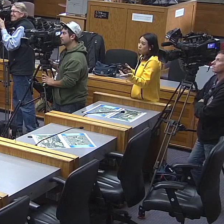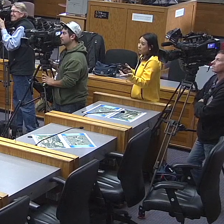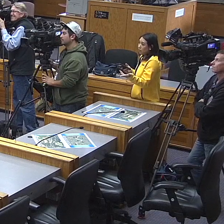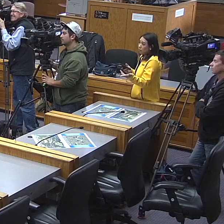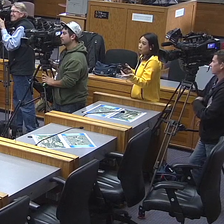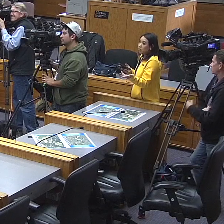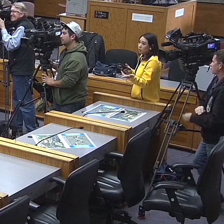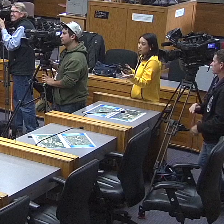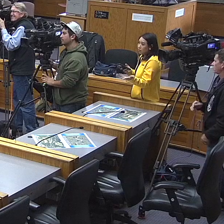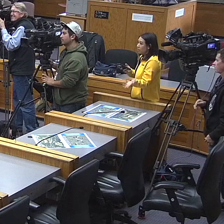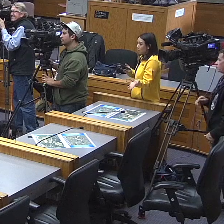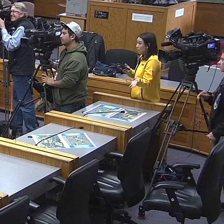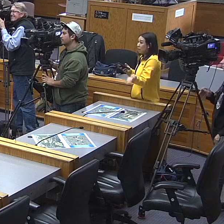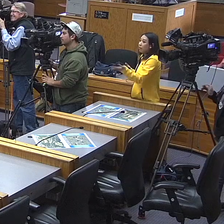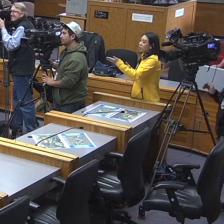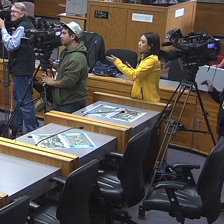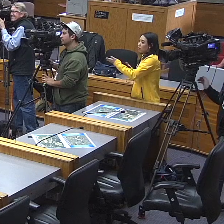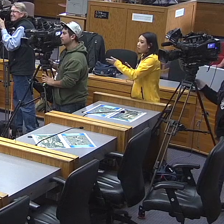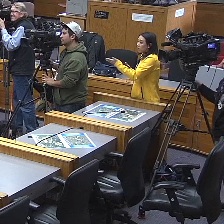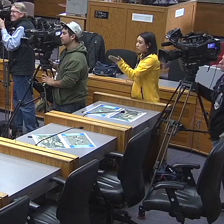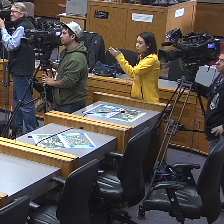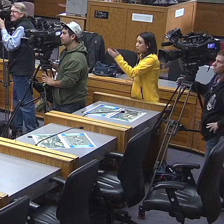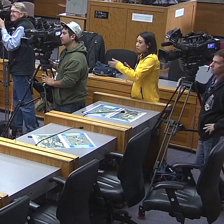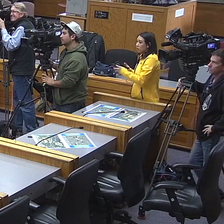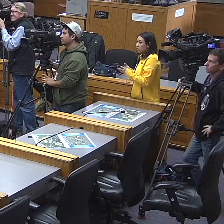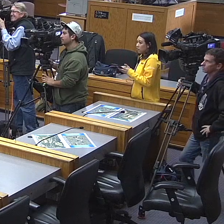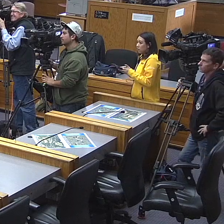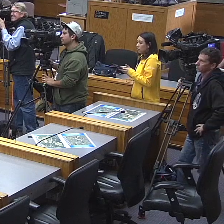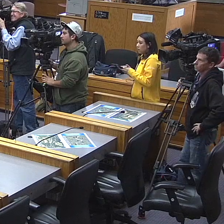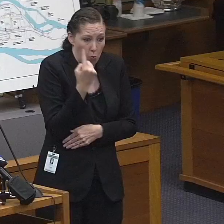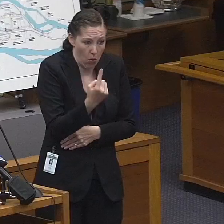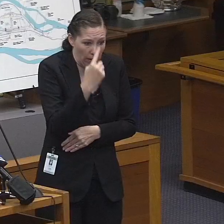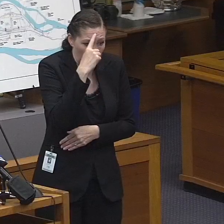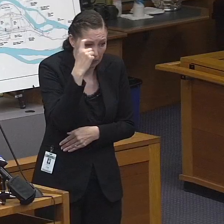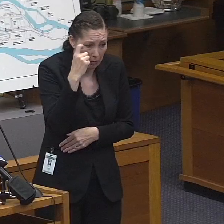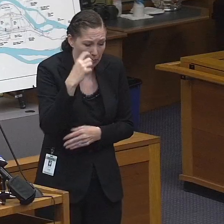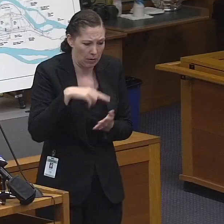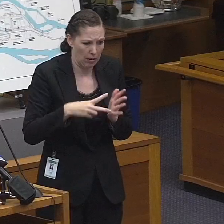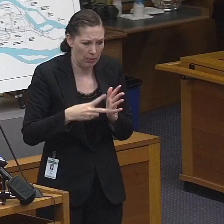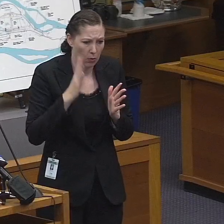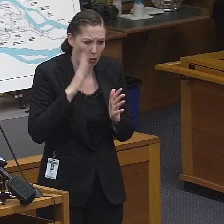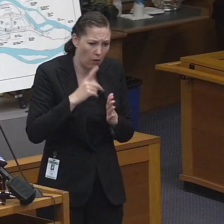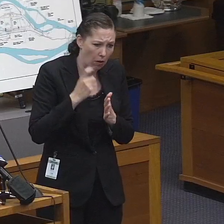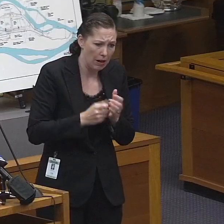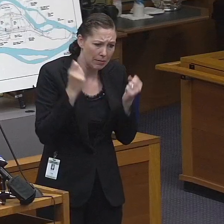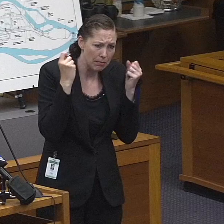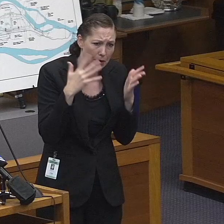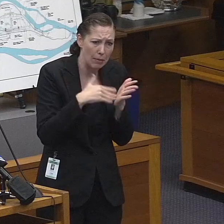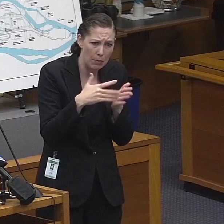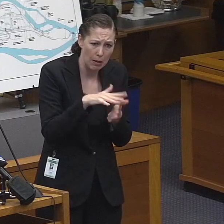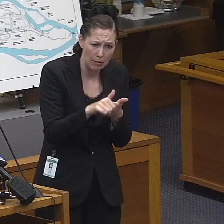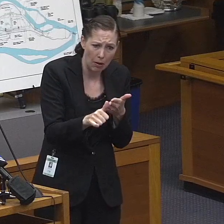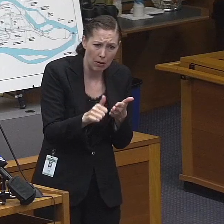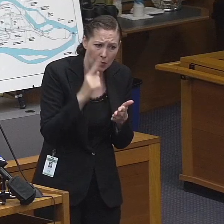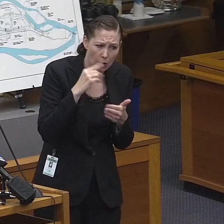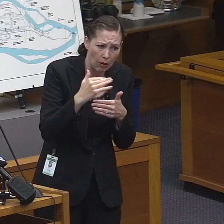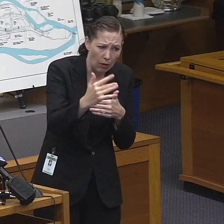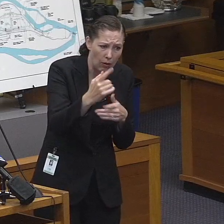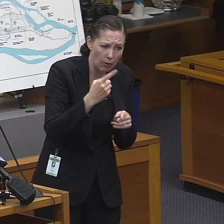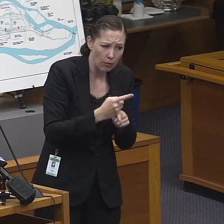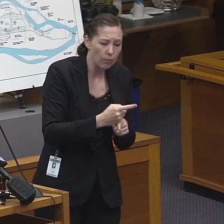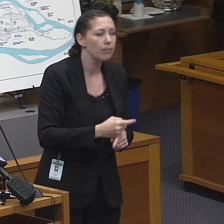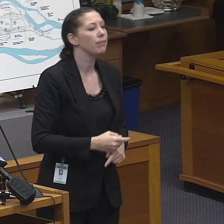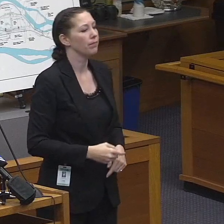is just $2 million for one season, it would be millions of dollars. Yeah, if we move to a different treatment system, the city manager spoke about